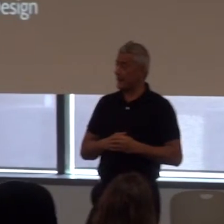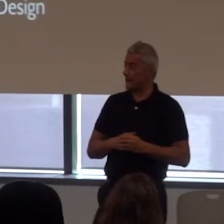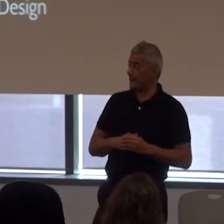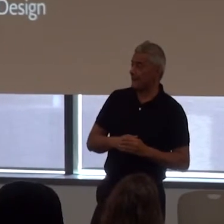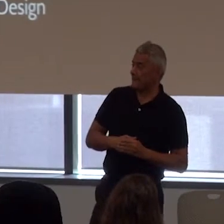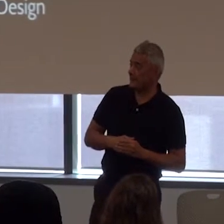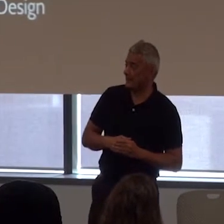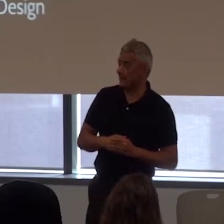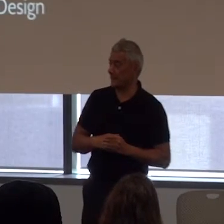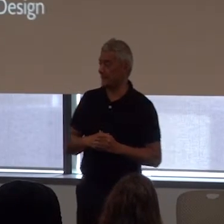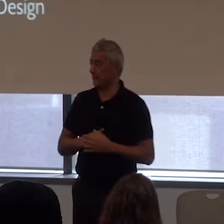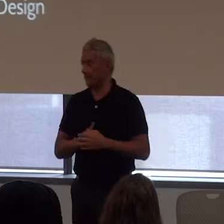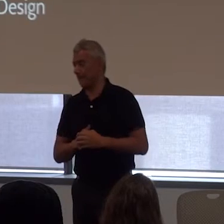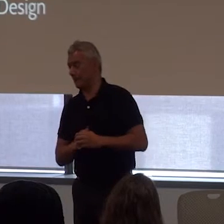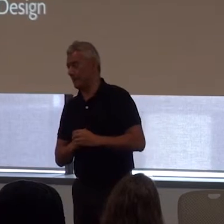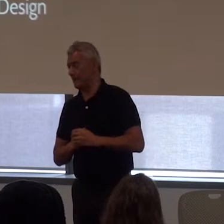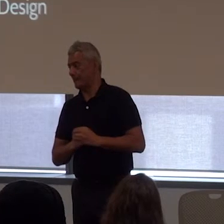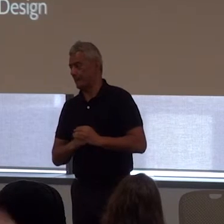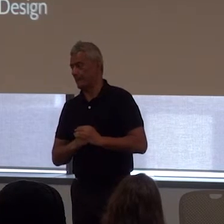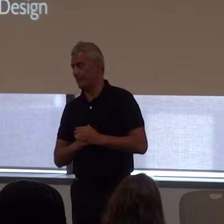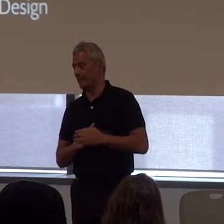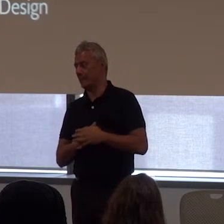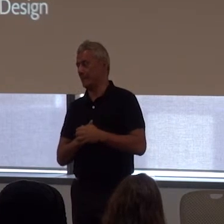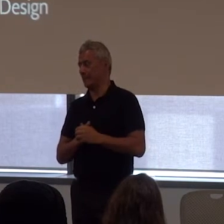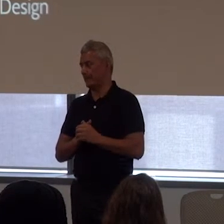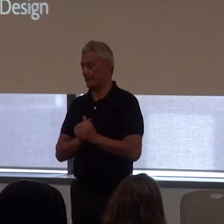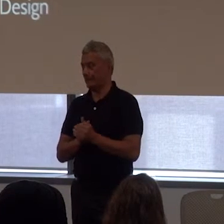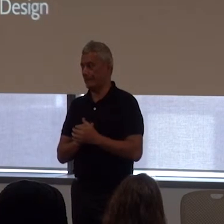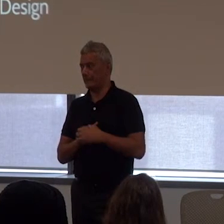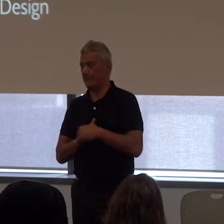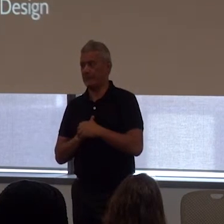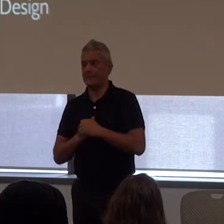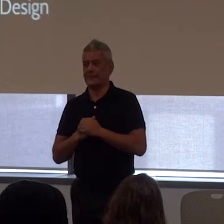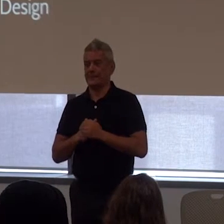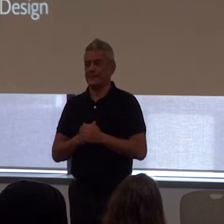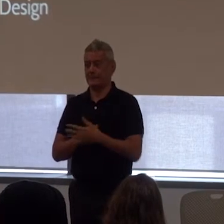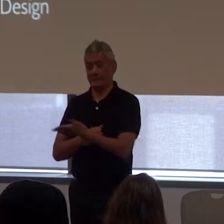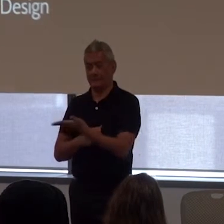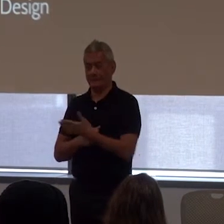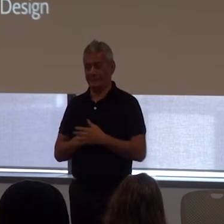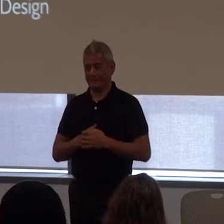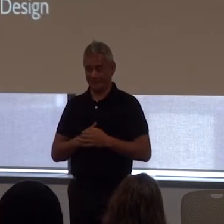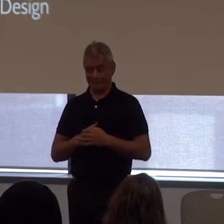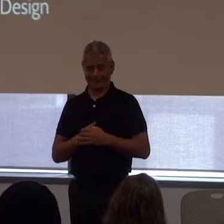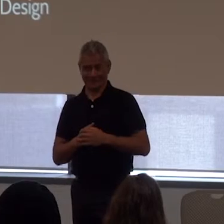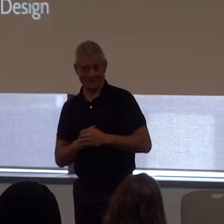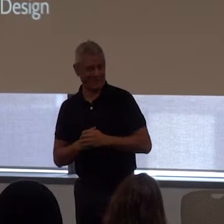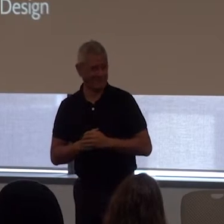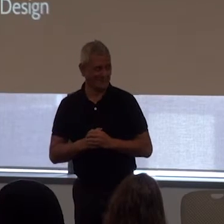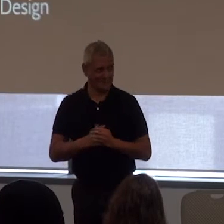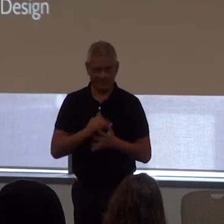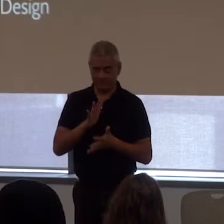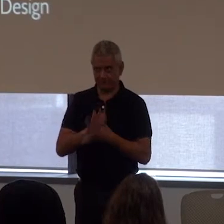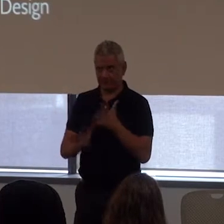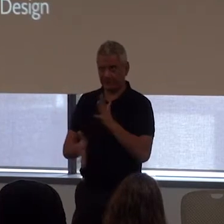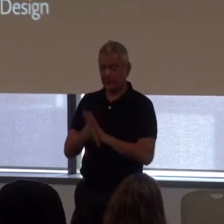together. You know, the extra keywords that you might be getting out from captioning and transcription, there are some advantages there. So when we look at accessibility, we look at the end user, not